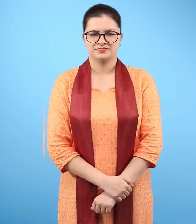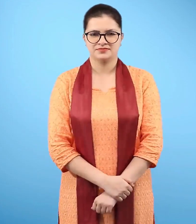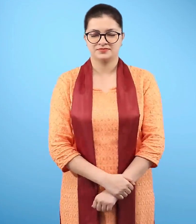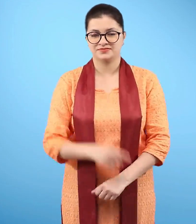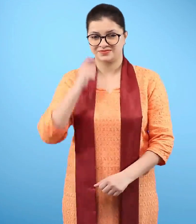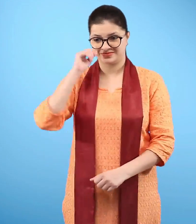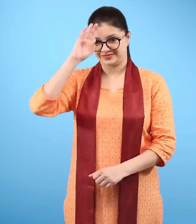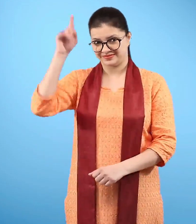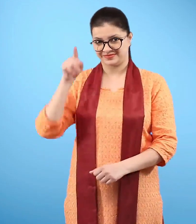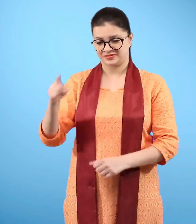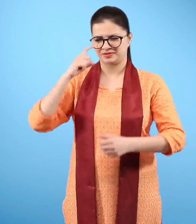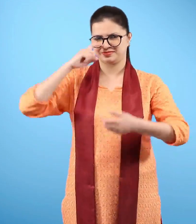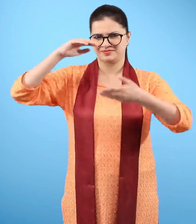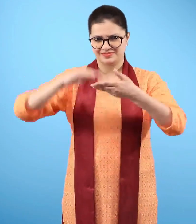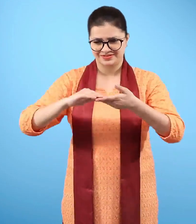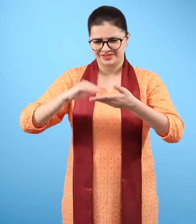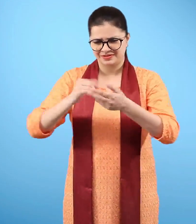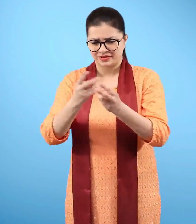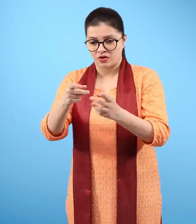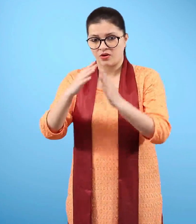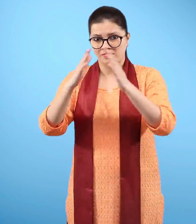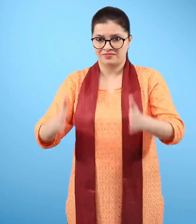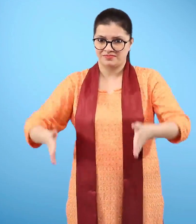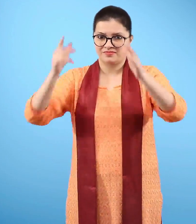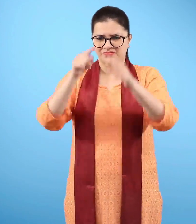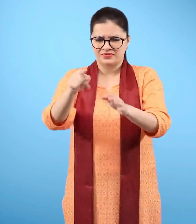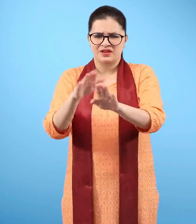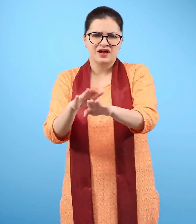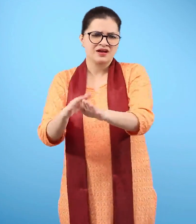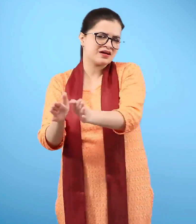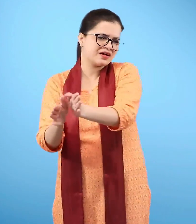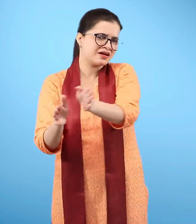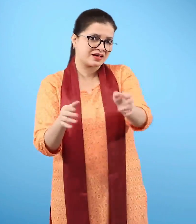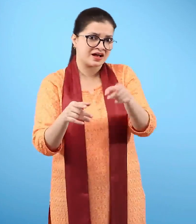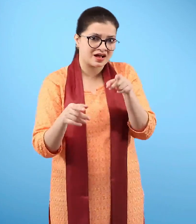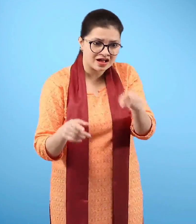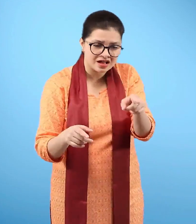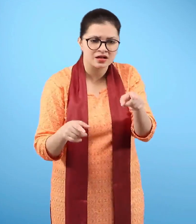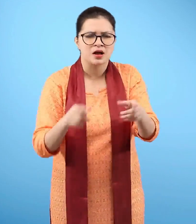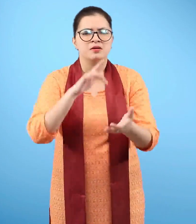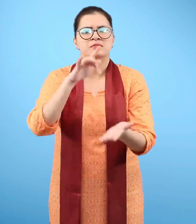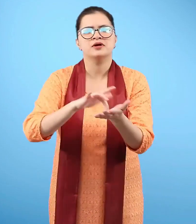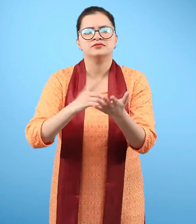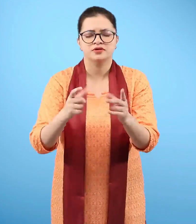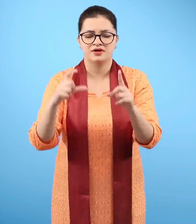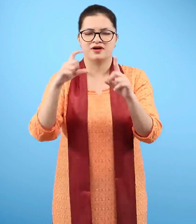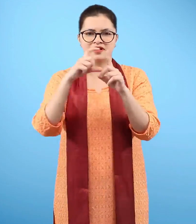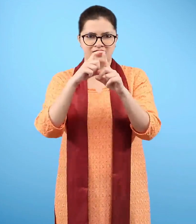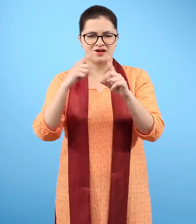We walked left from Rang Mahal. Diwan-e-Khas was where the king used to meet his ministers